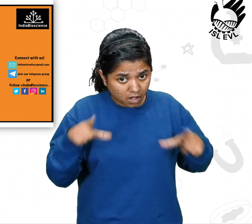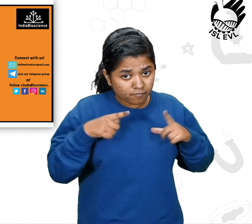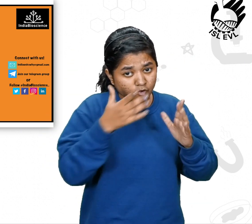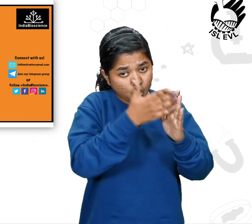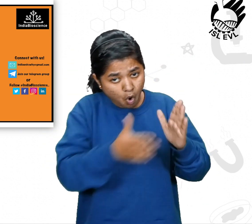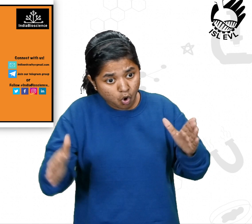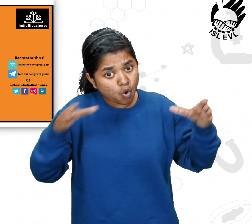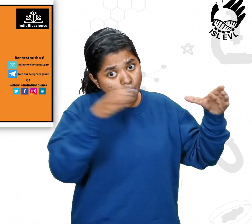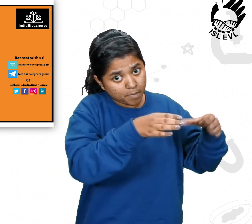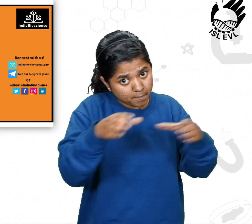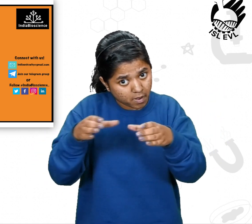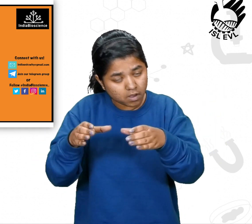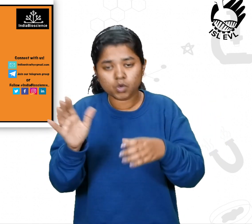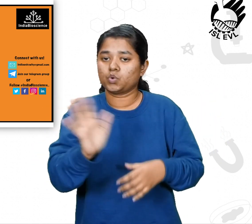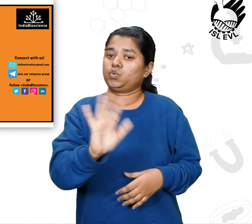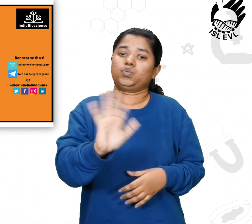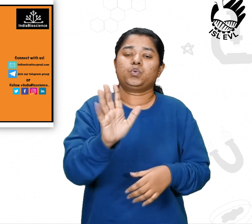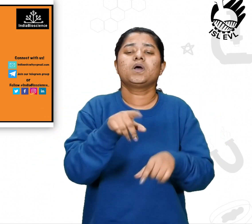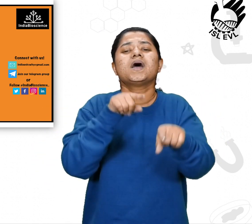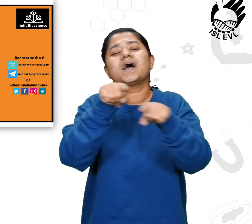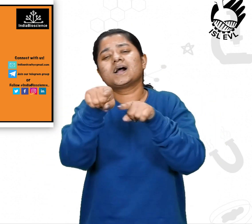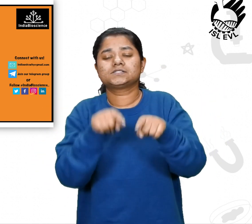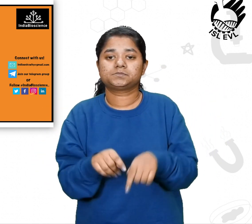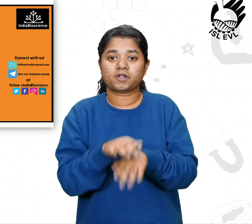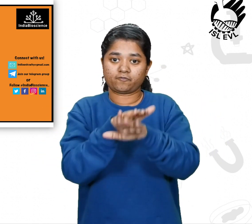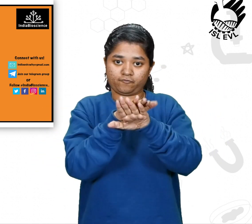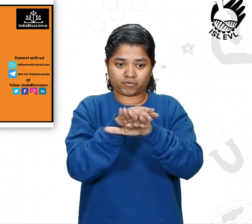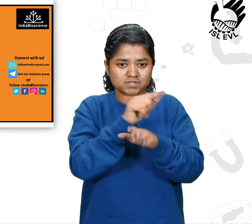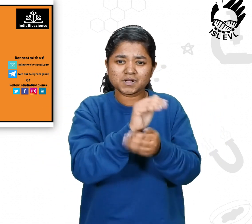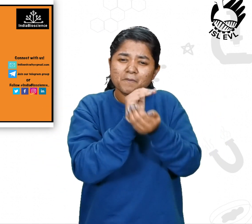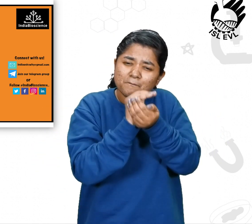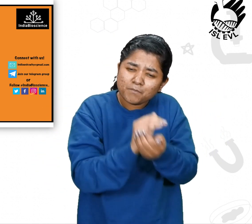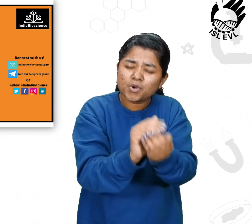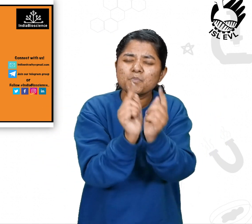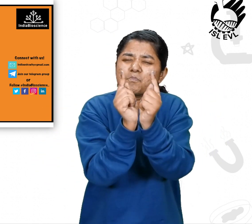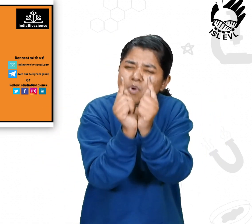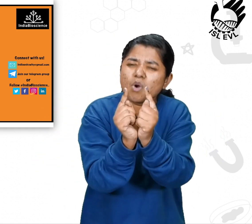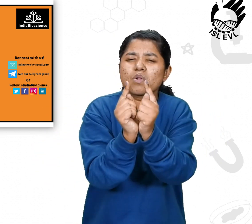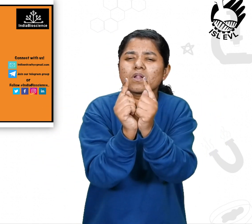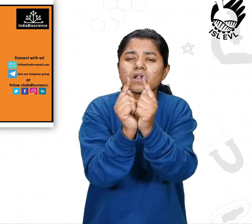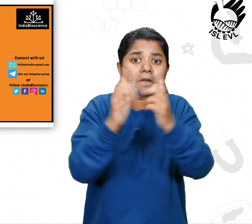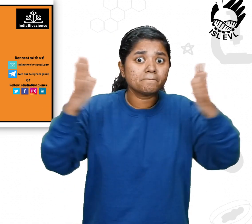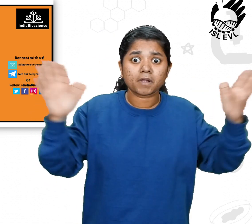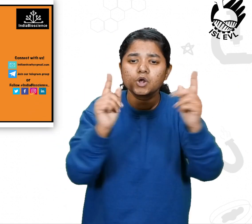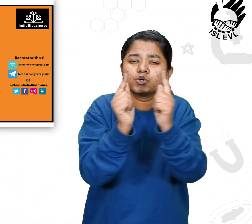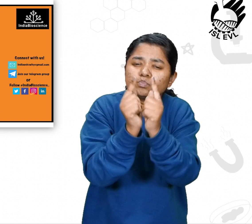species. When they are juveniles, you find them in large groups. I know